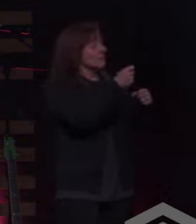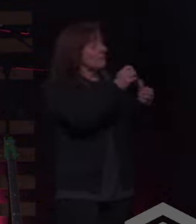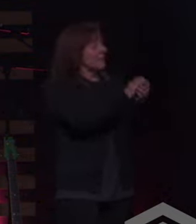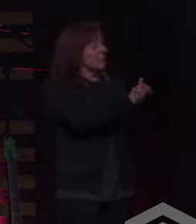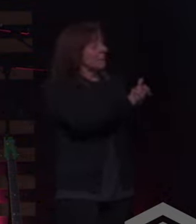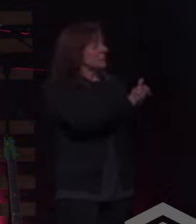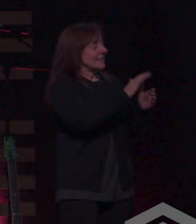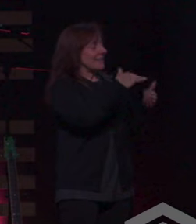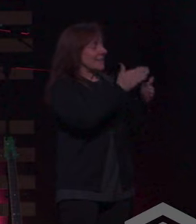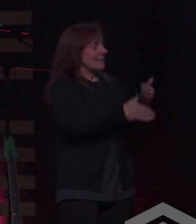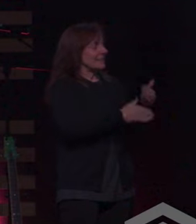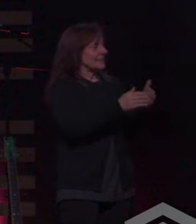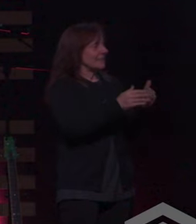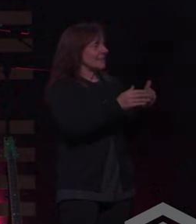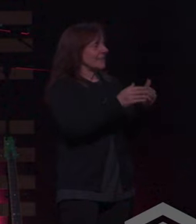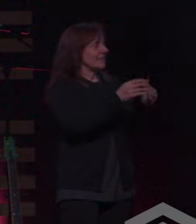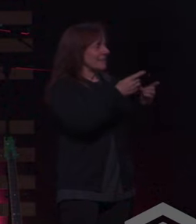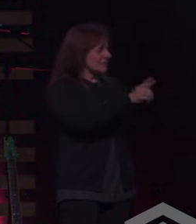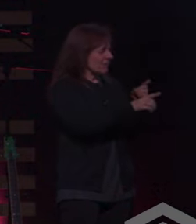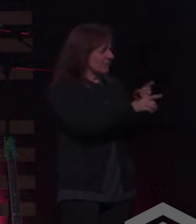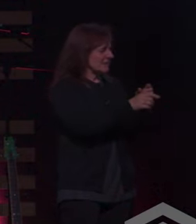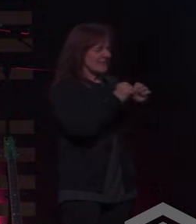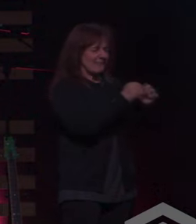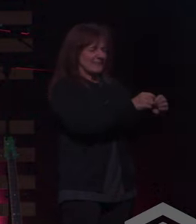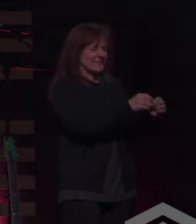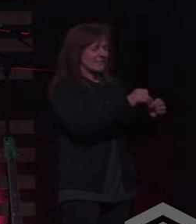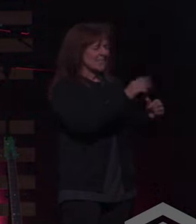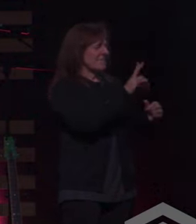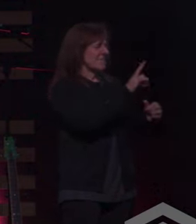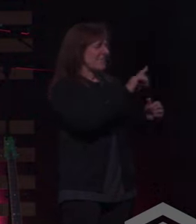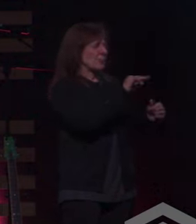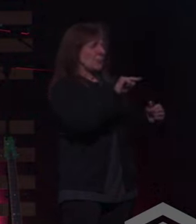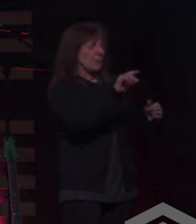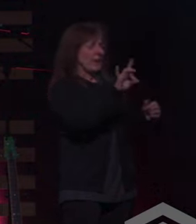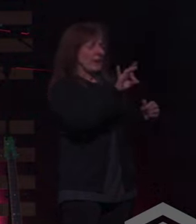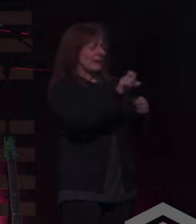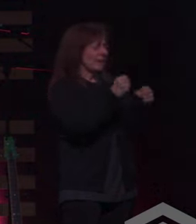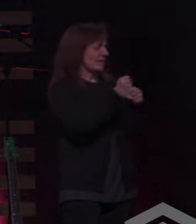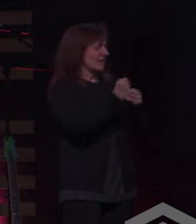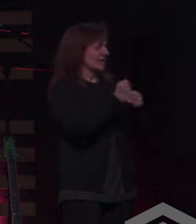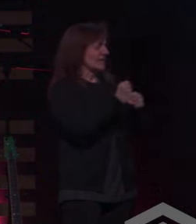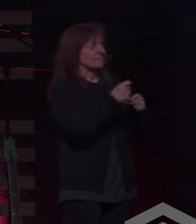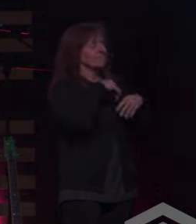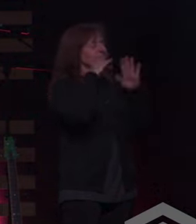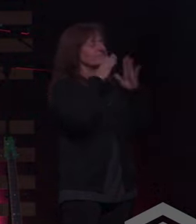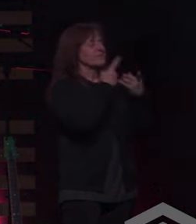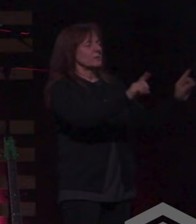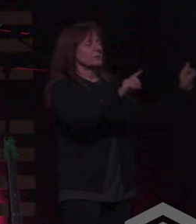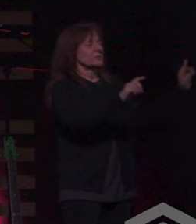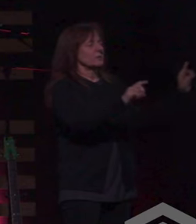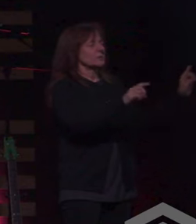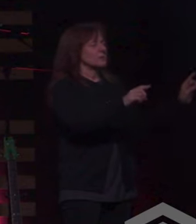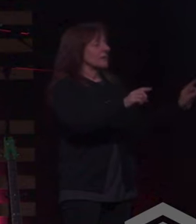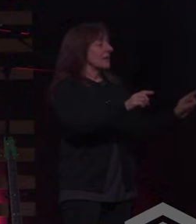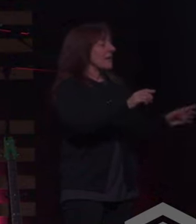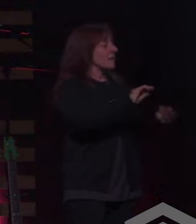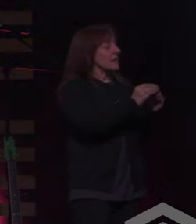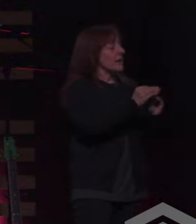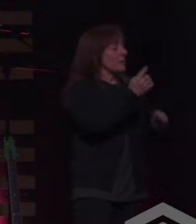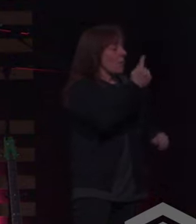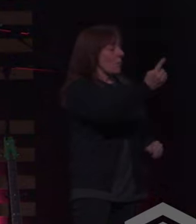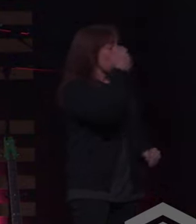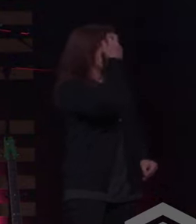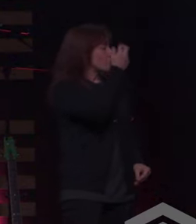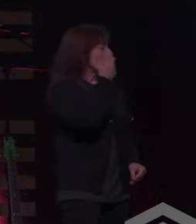divorce. The average first marriage that ends in divorce lasts about 7 to 8 years. The leading cause